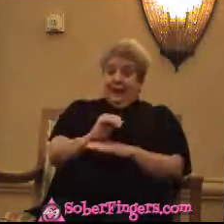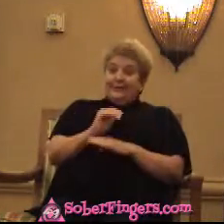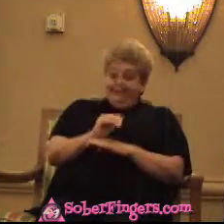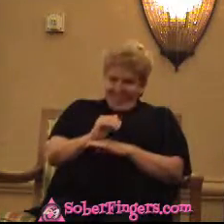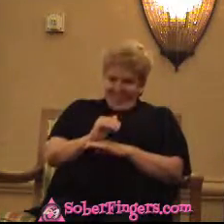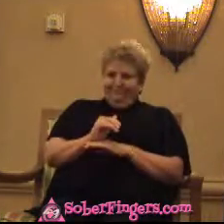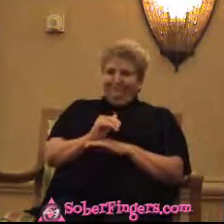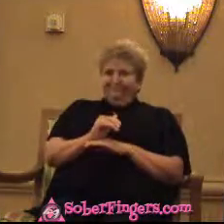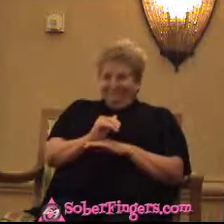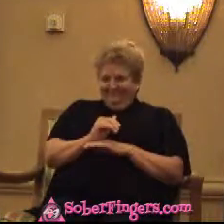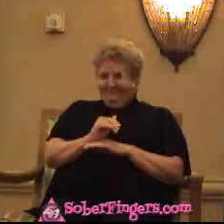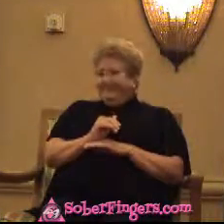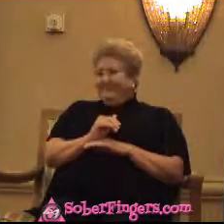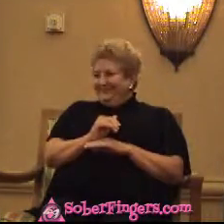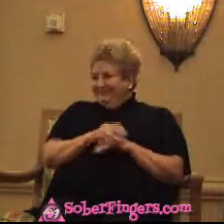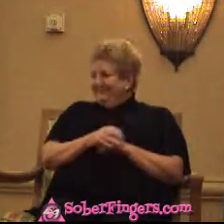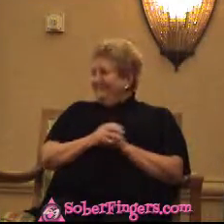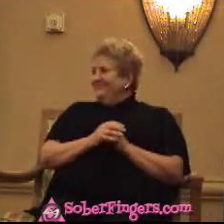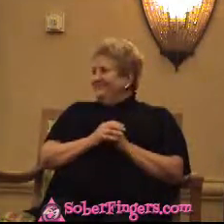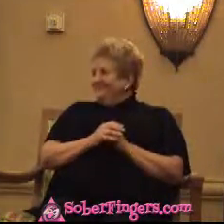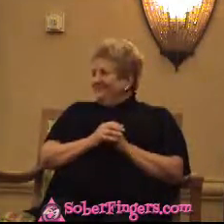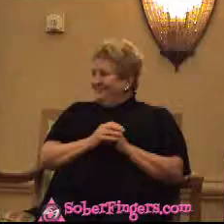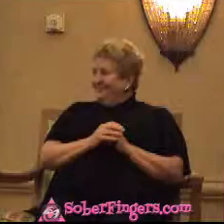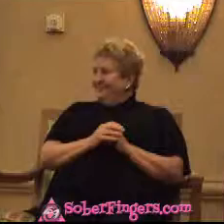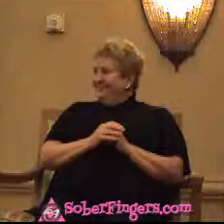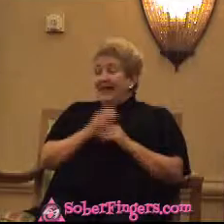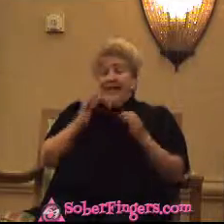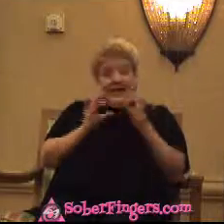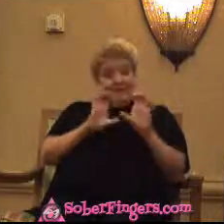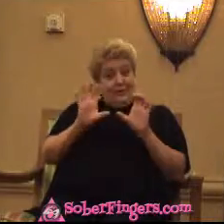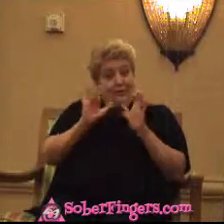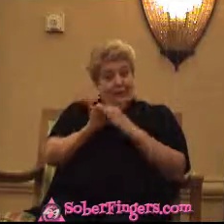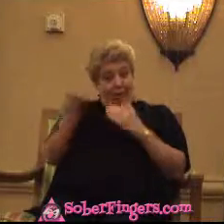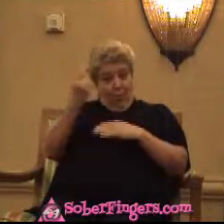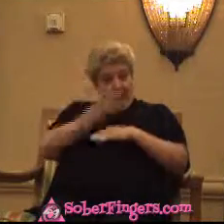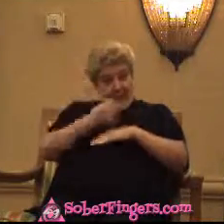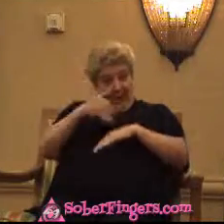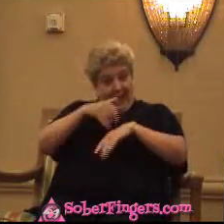And if I do that one day at a time,